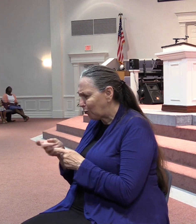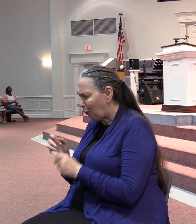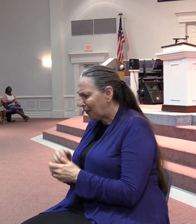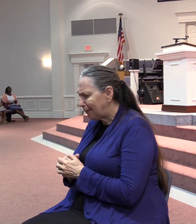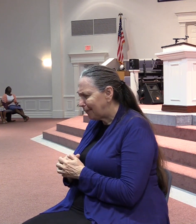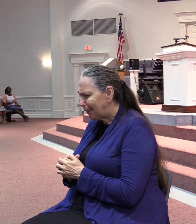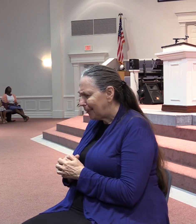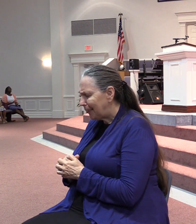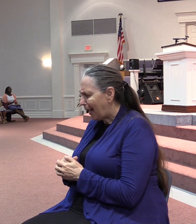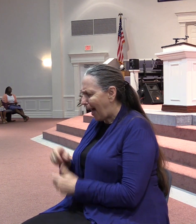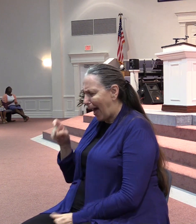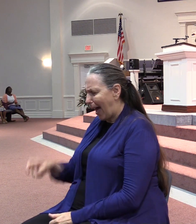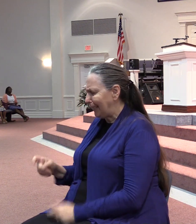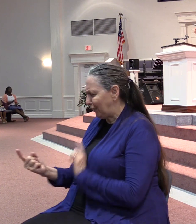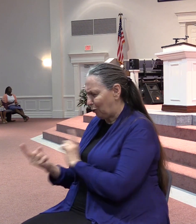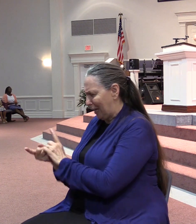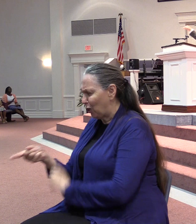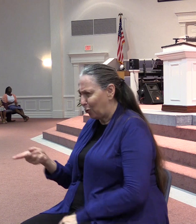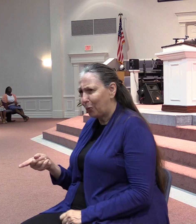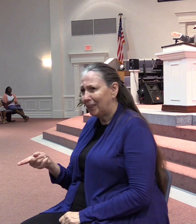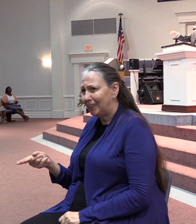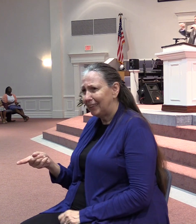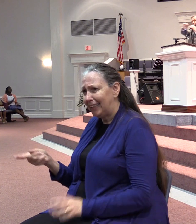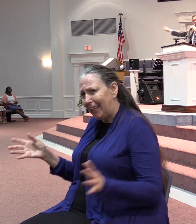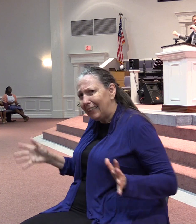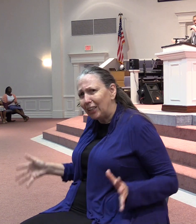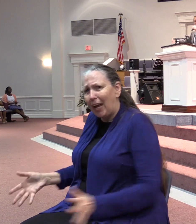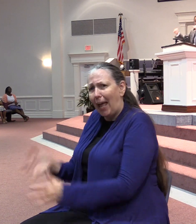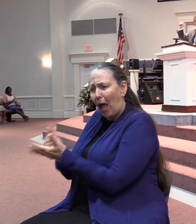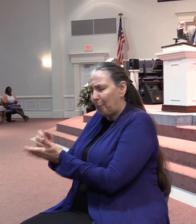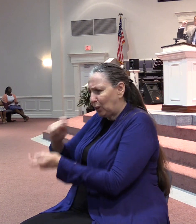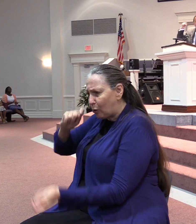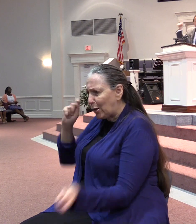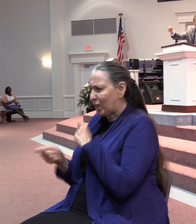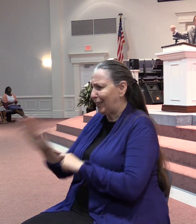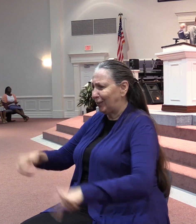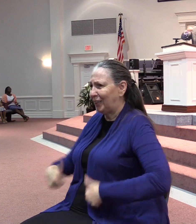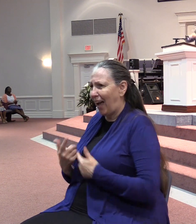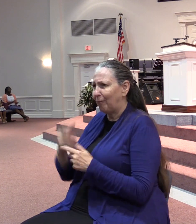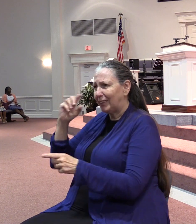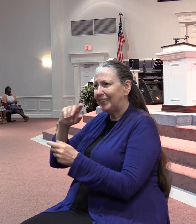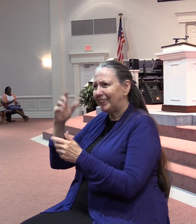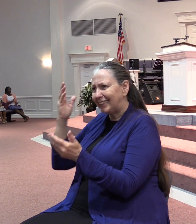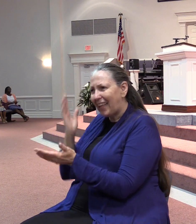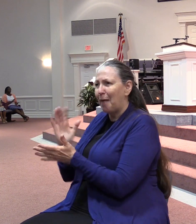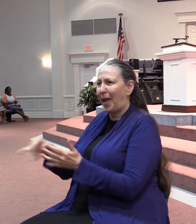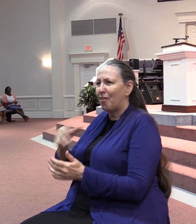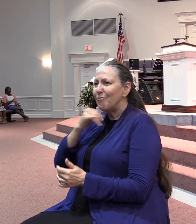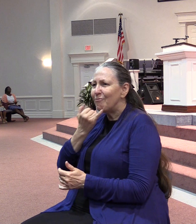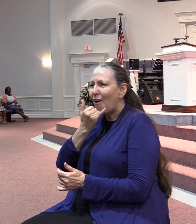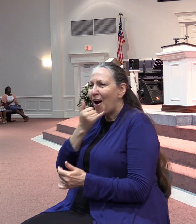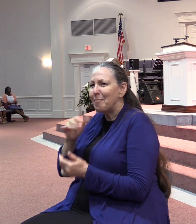God said, I must needs get there so I can help her break out of that situation.